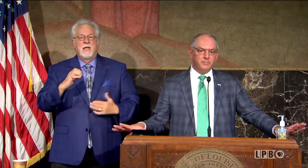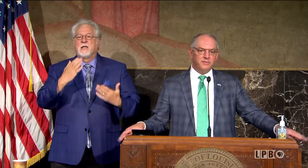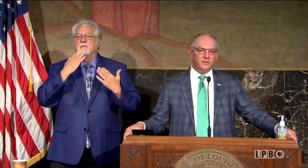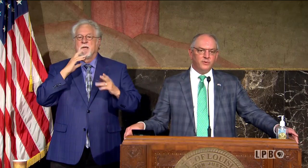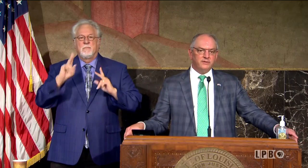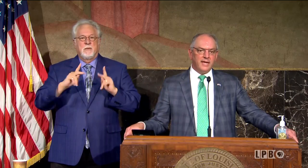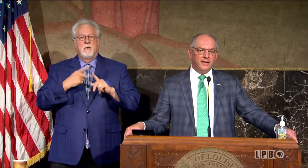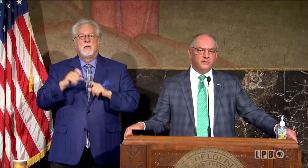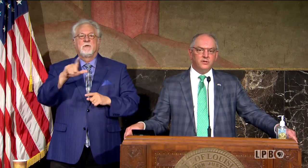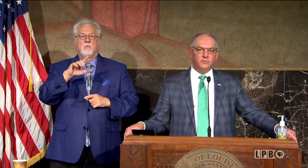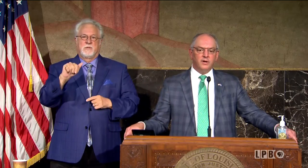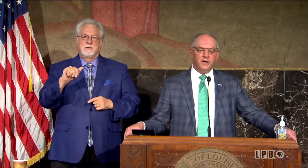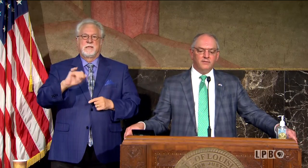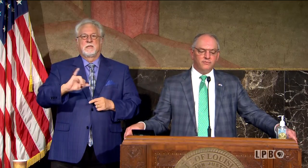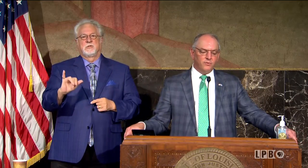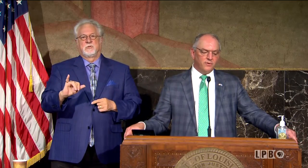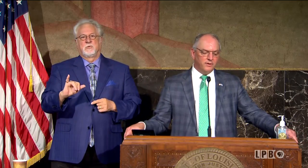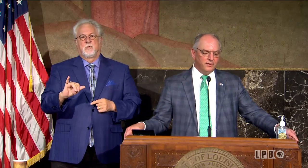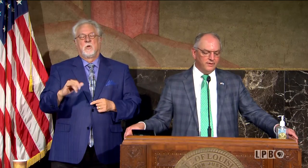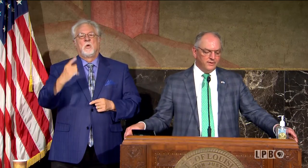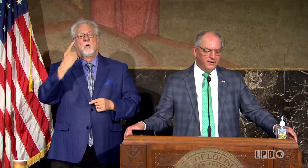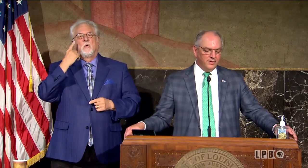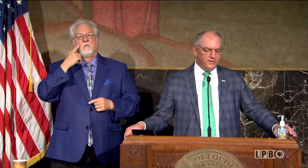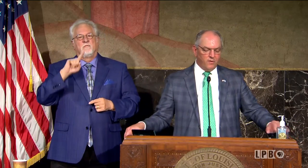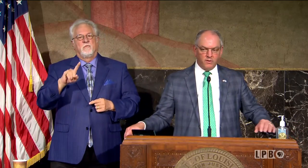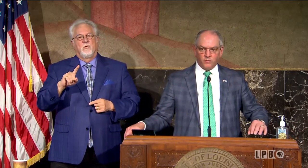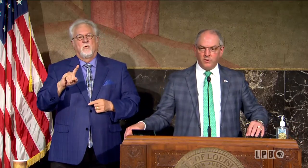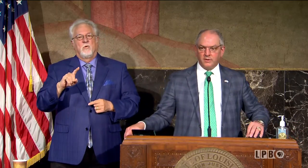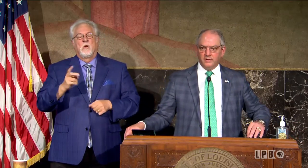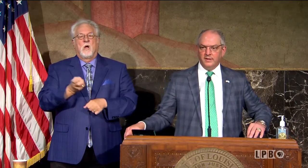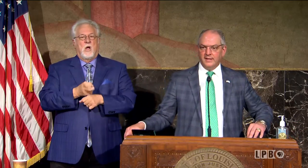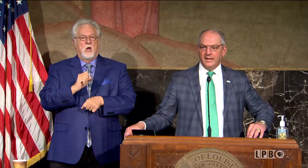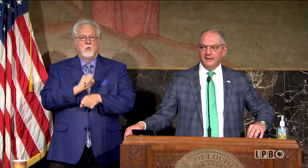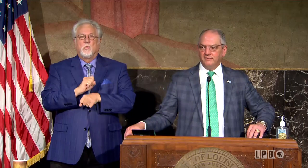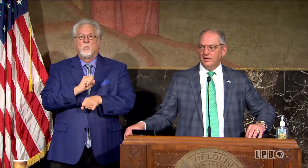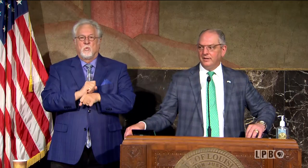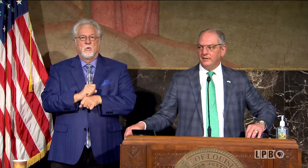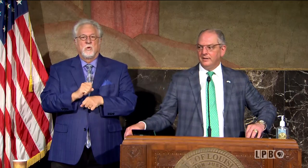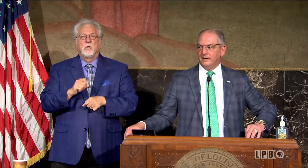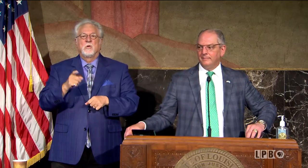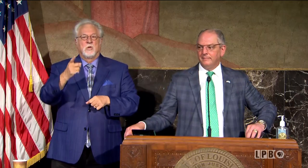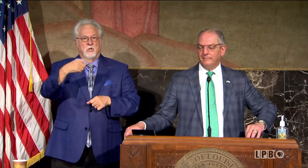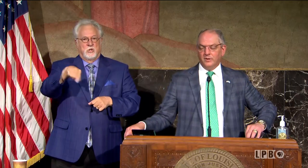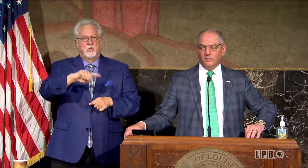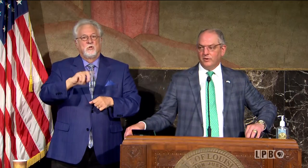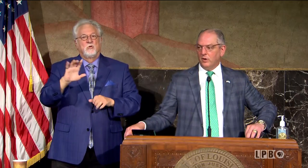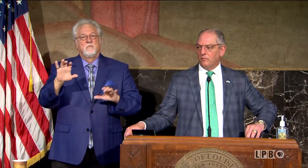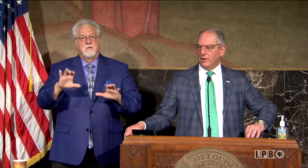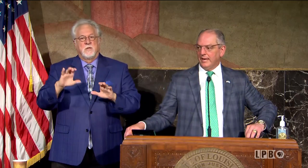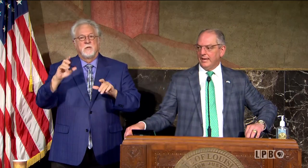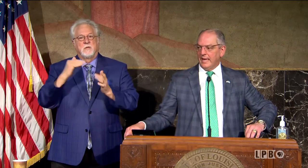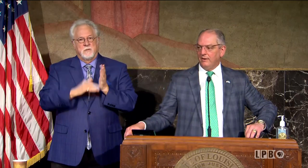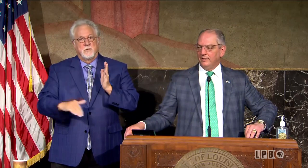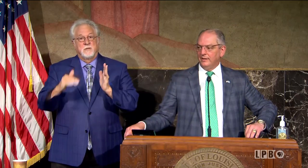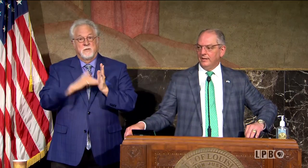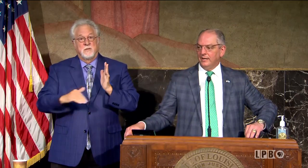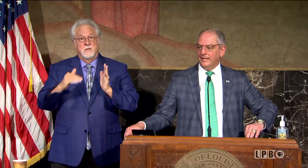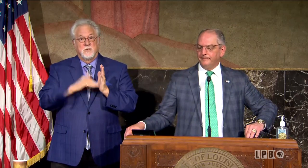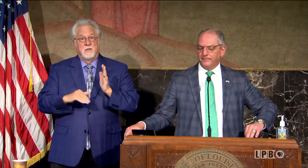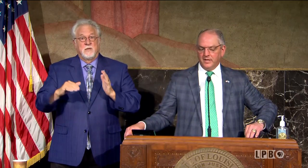to thank the people of Louisiana, too, for the hard work that they have done over and over again